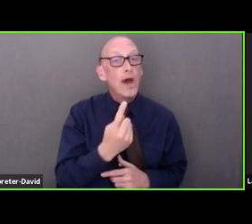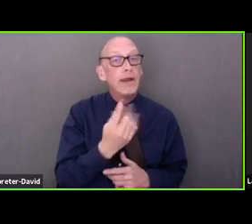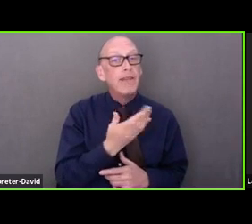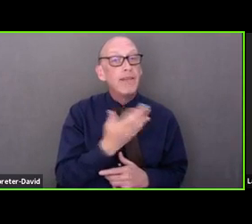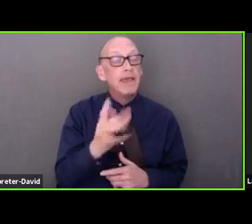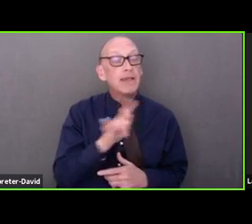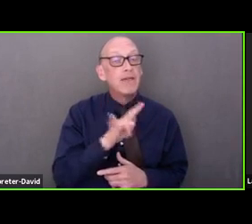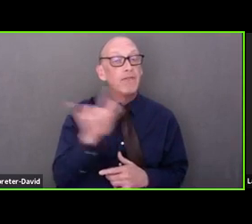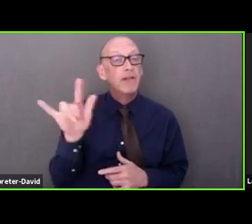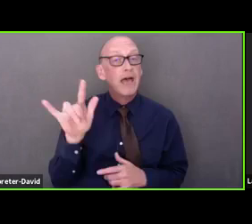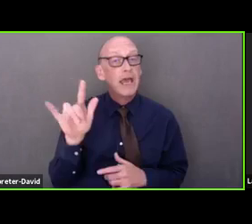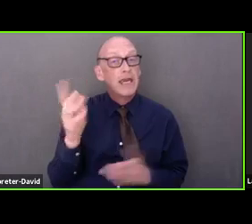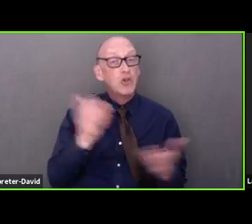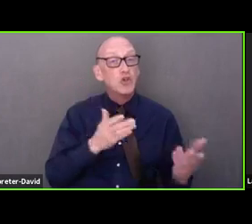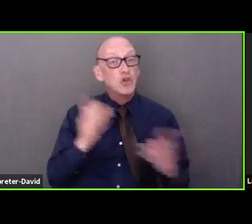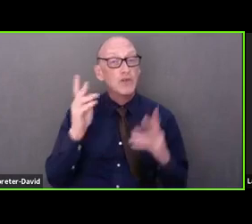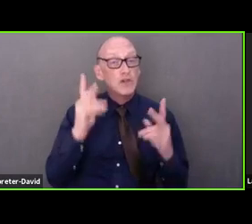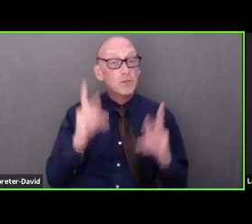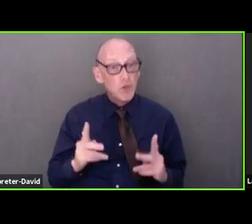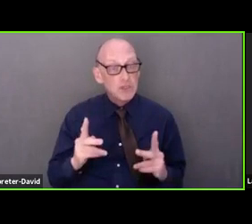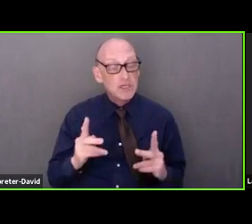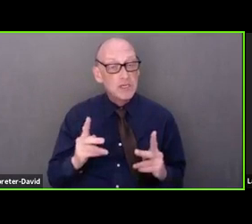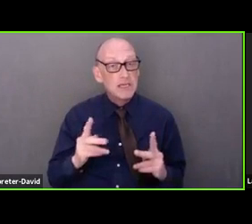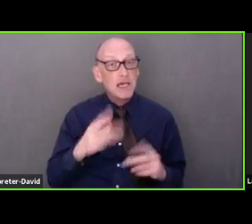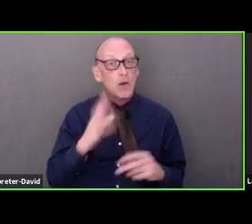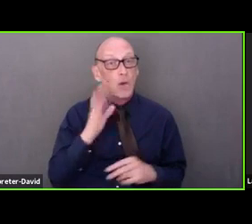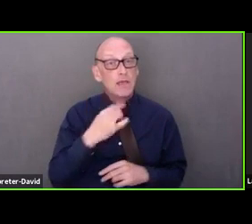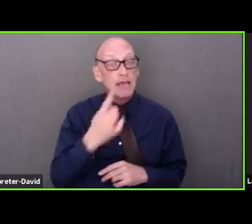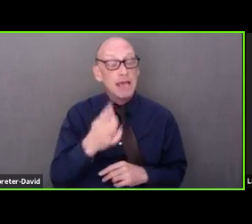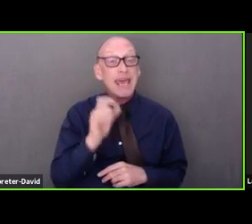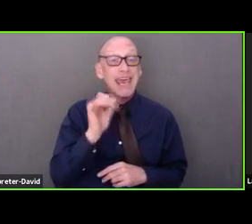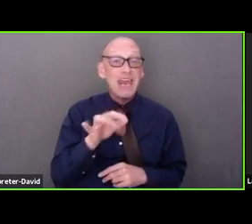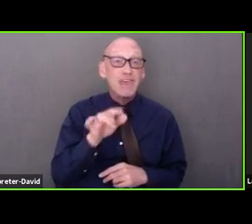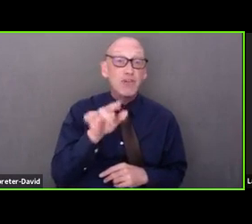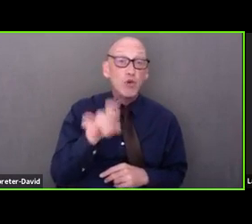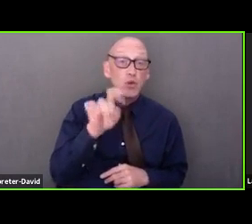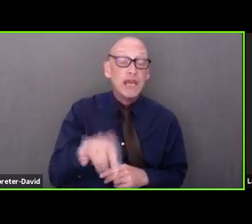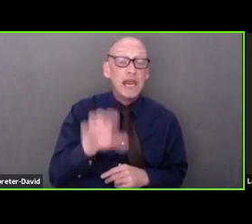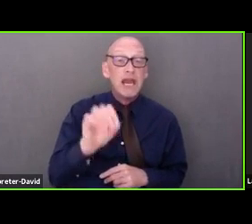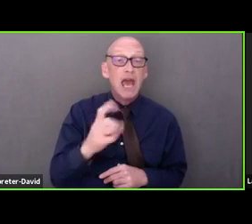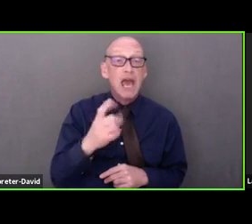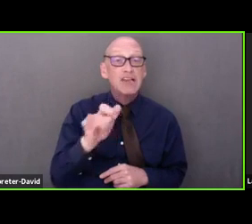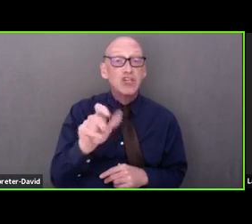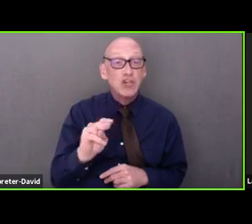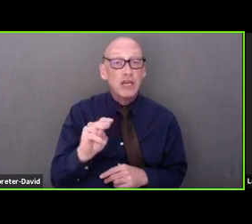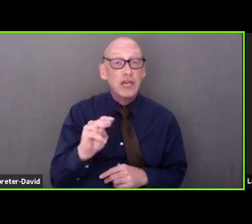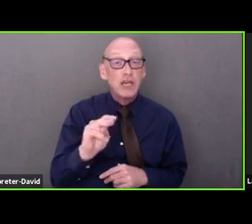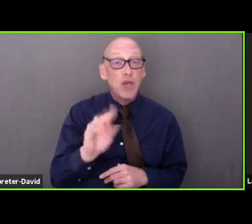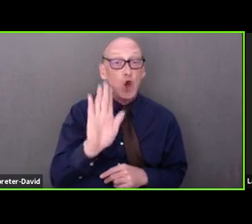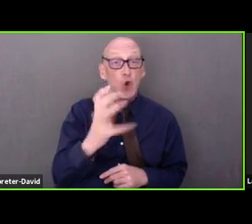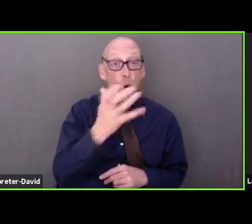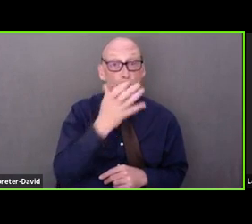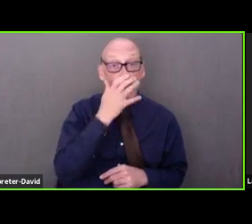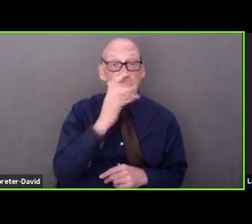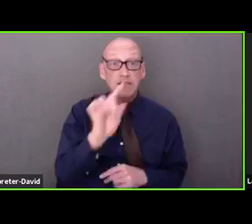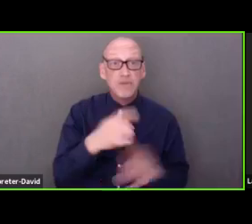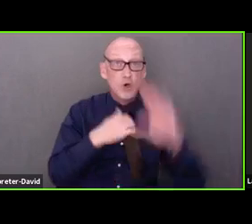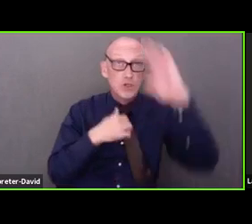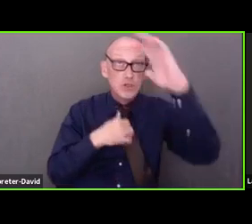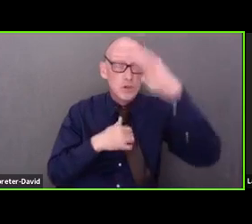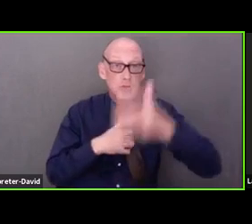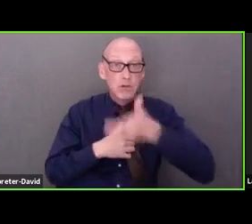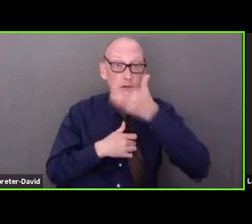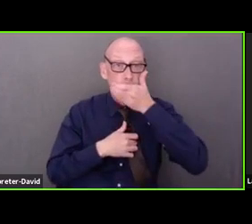you, in the event that you need oxygen, put your oxygen mask on first. And I say that to my parents,